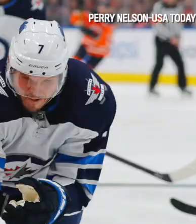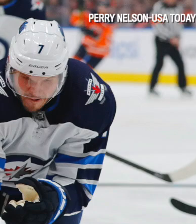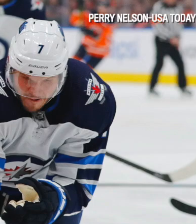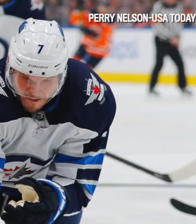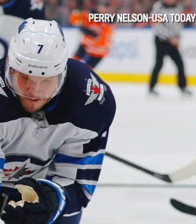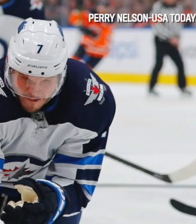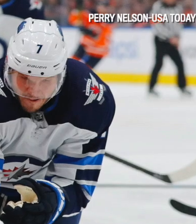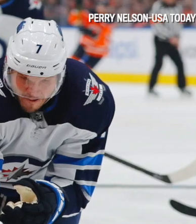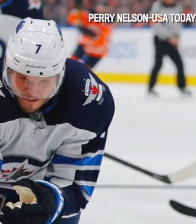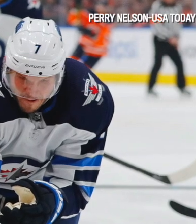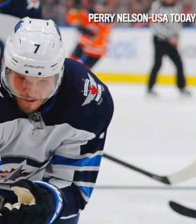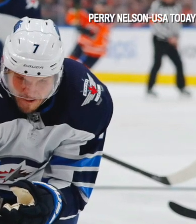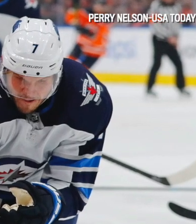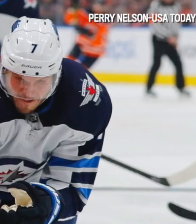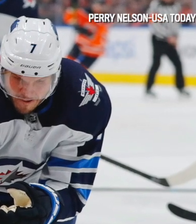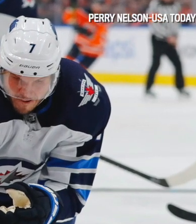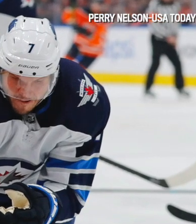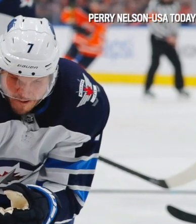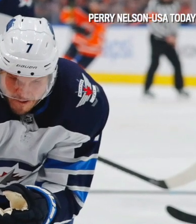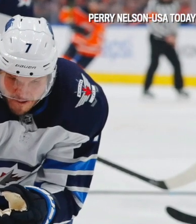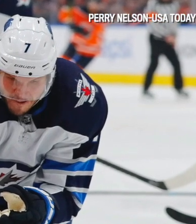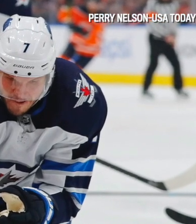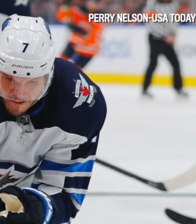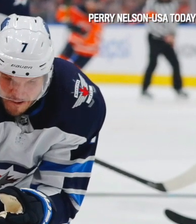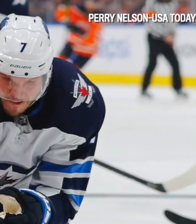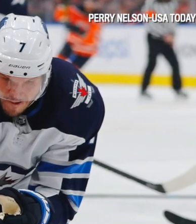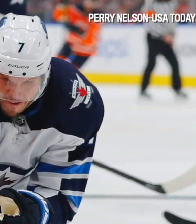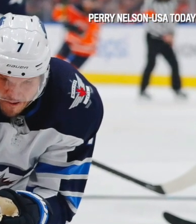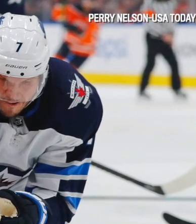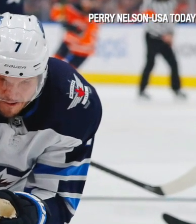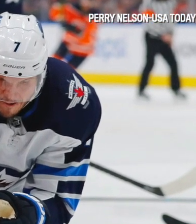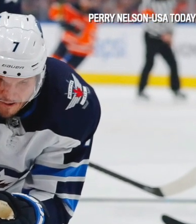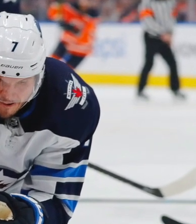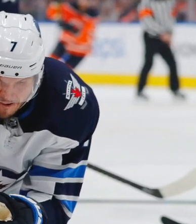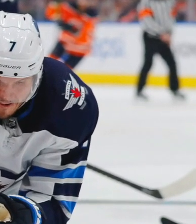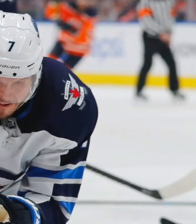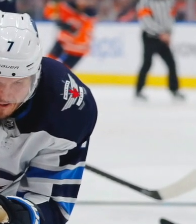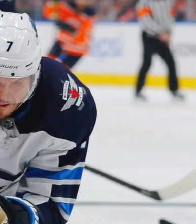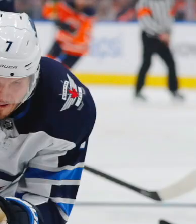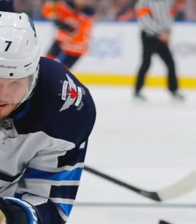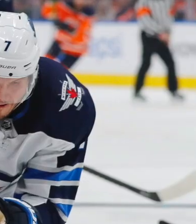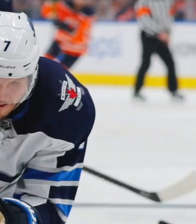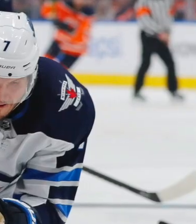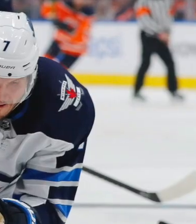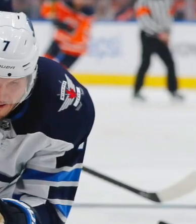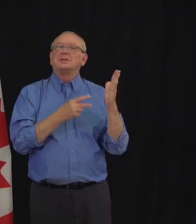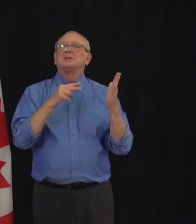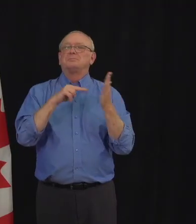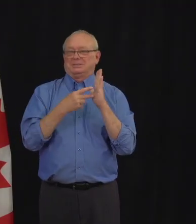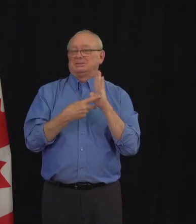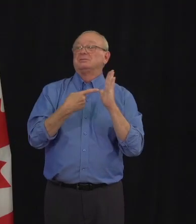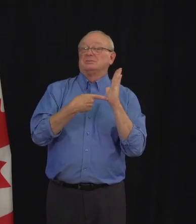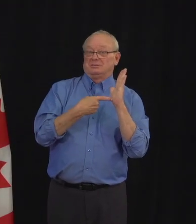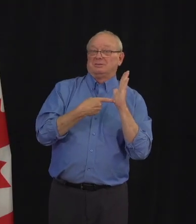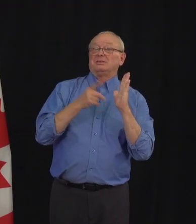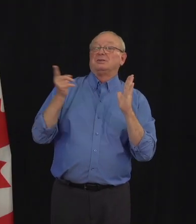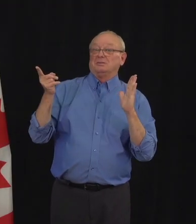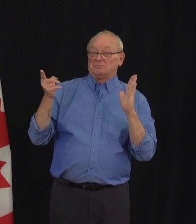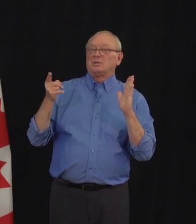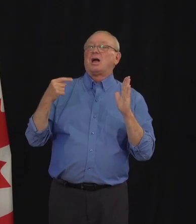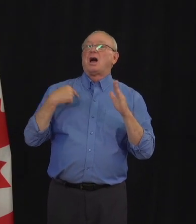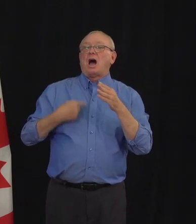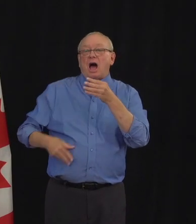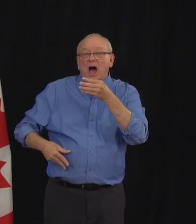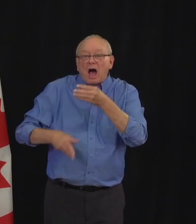put forward were accepted, and I believe that with these bubble protocols, with the regular testing that's a part